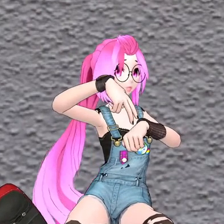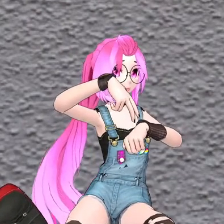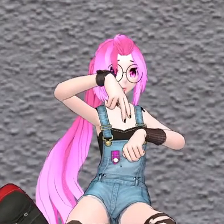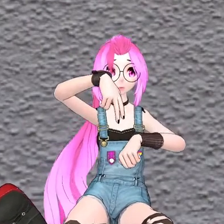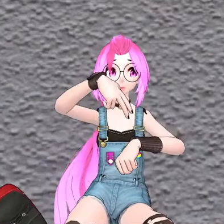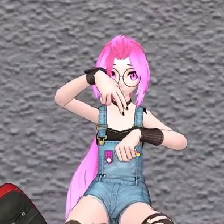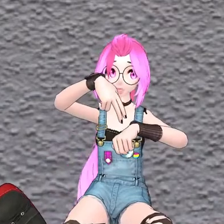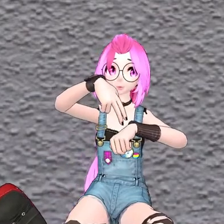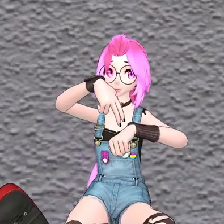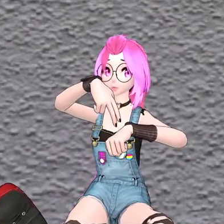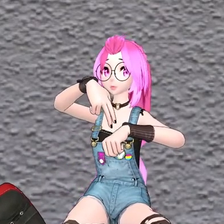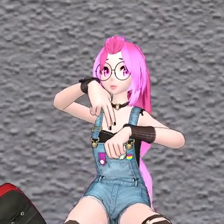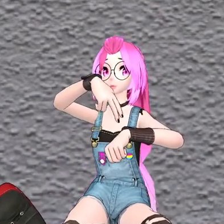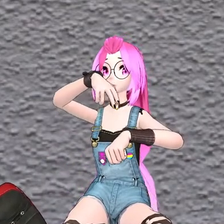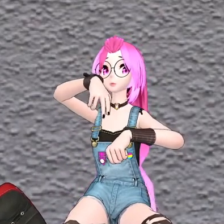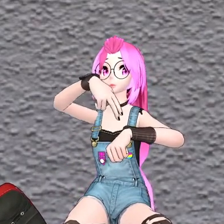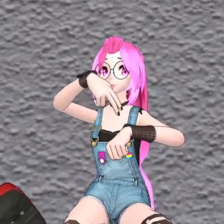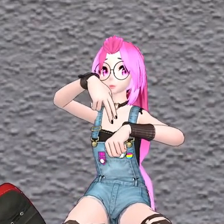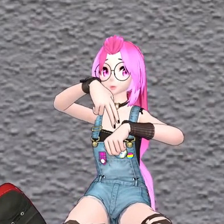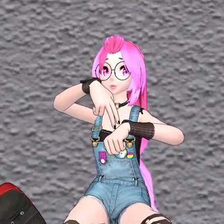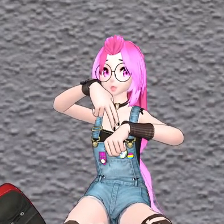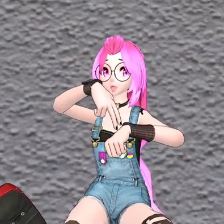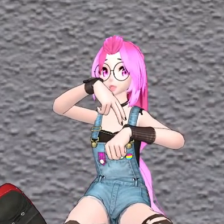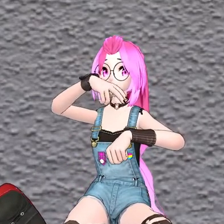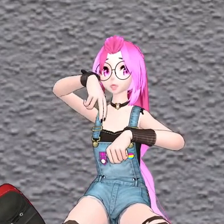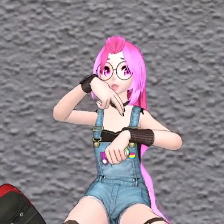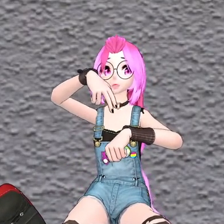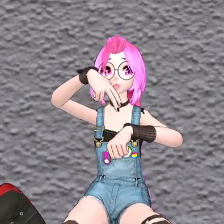island. Yes. Philippines or